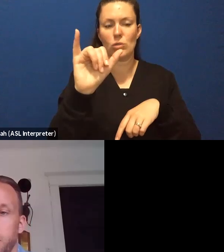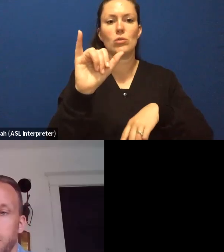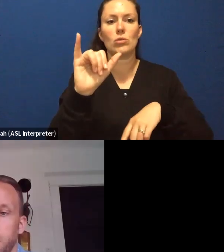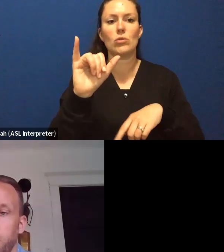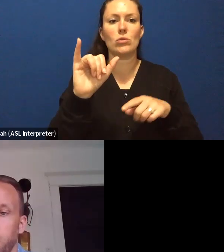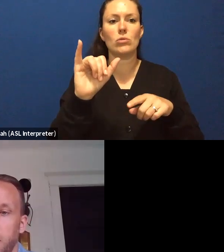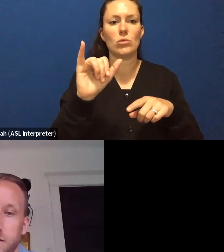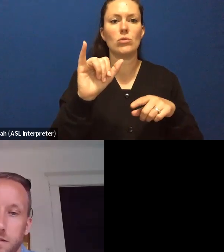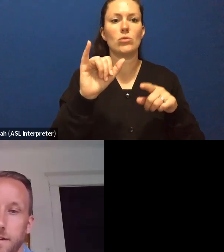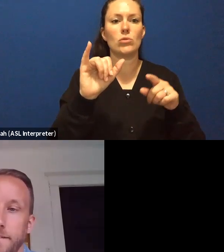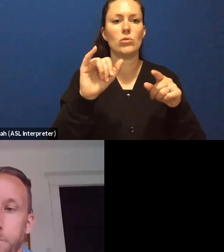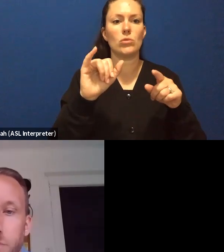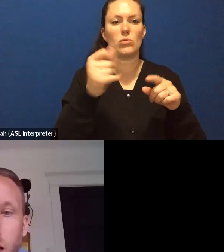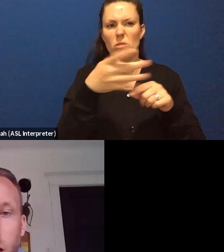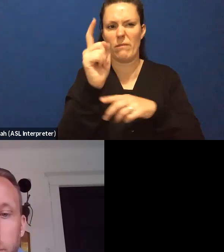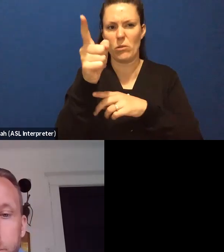discussion questions in a few minutes.